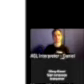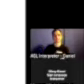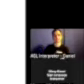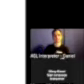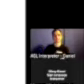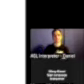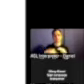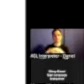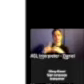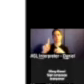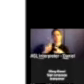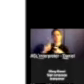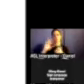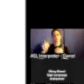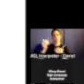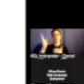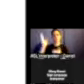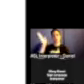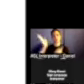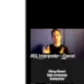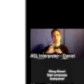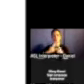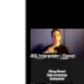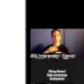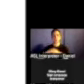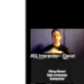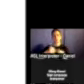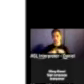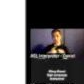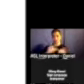questions for the presenters to respond. Remember,